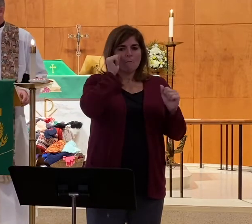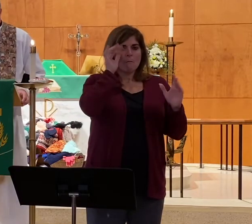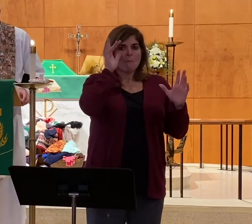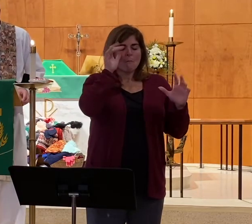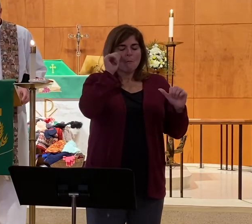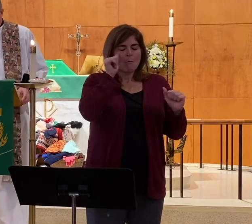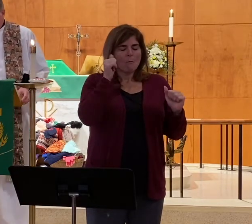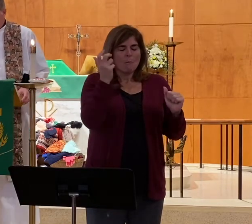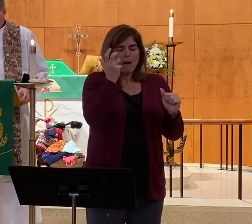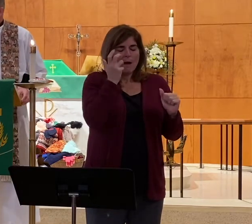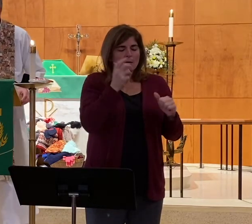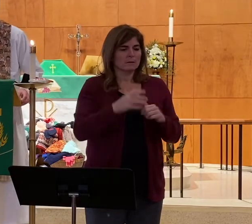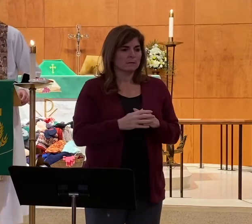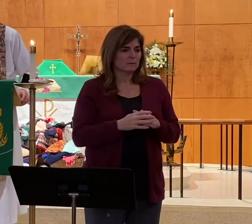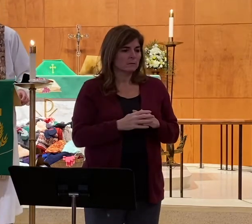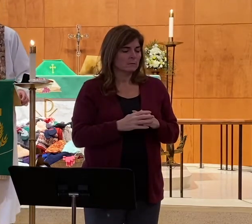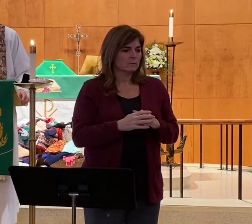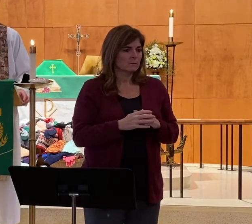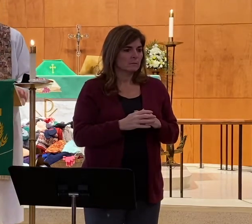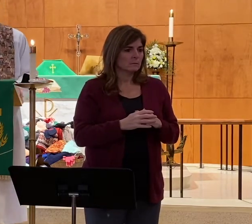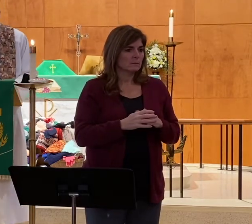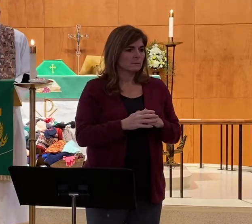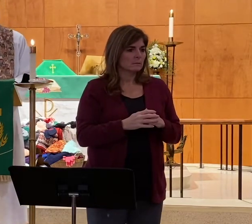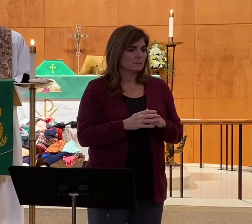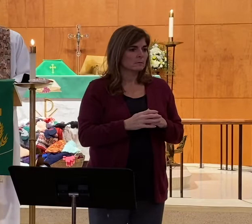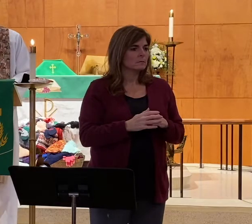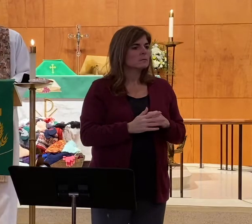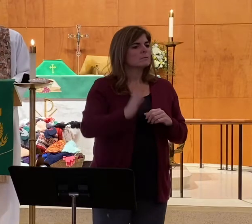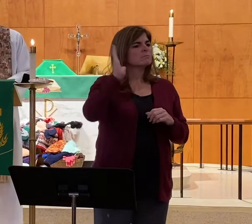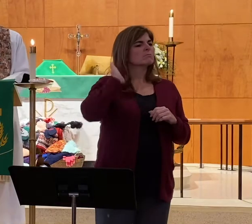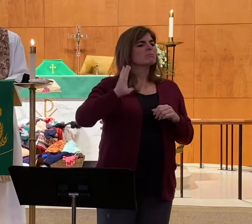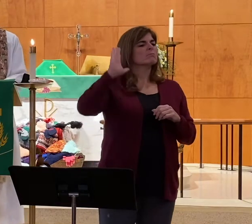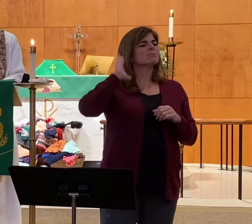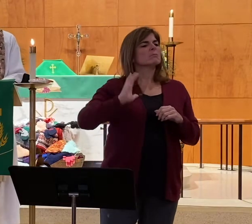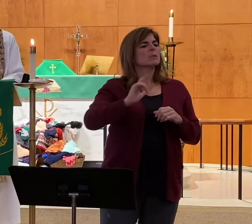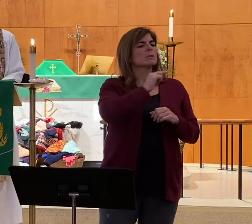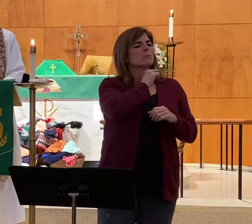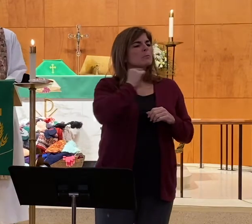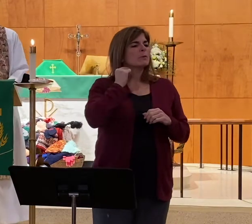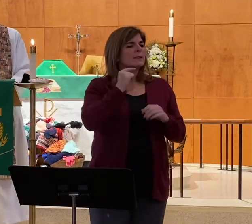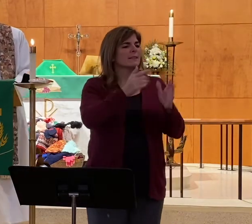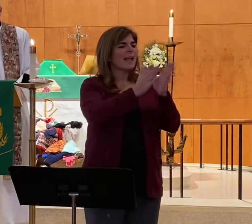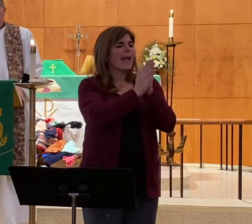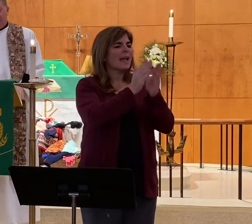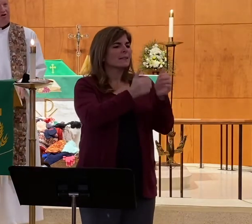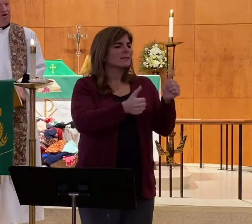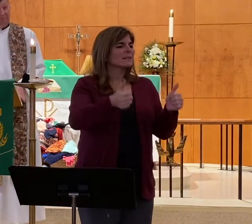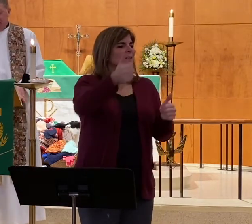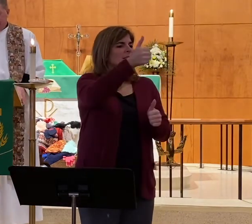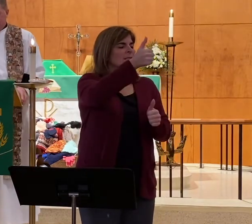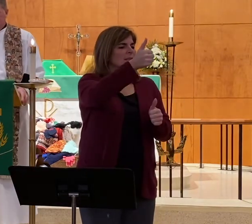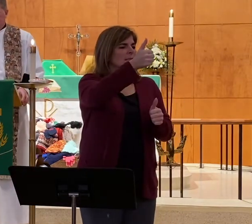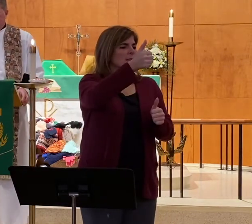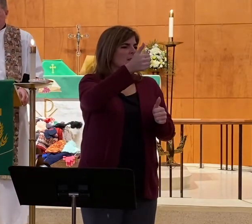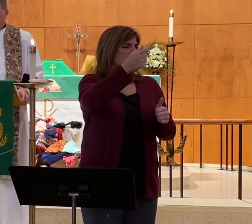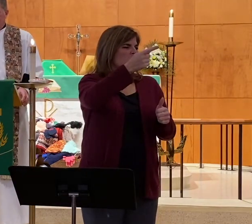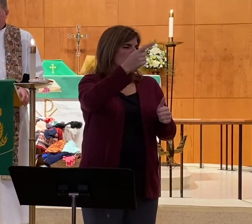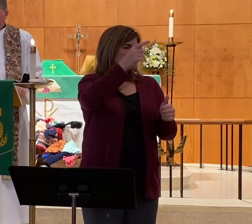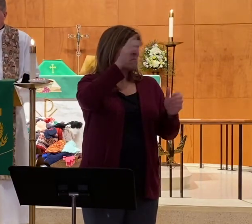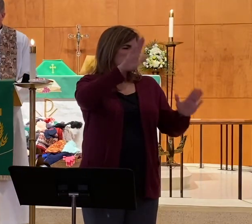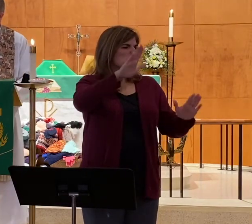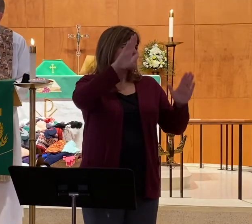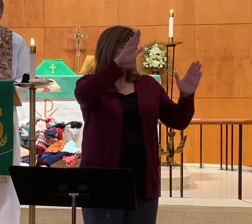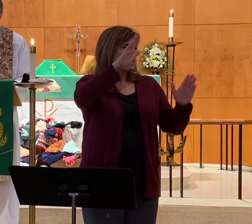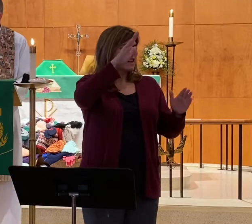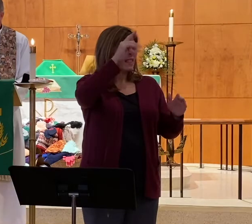According to the legend, the ancient ruler of Greece, Hero II, asked the great mathematician and thinker Archimedes